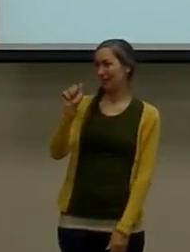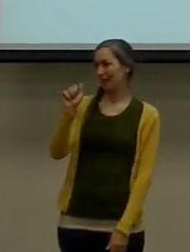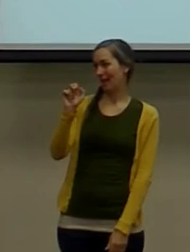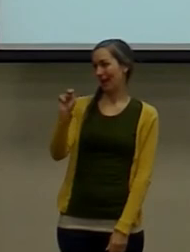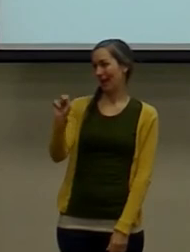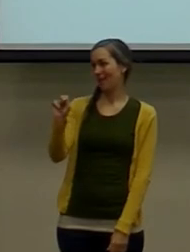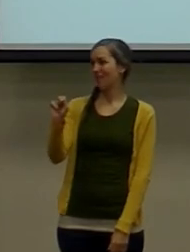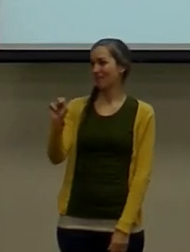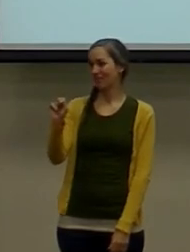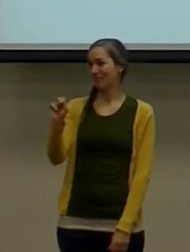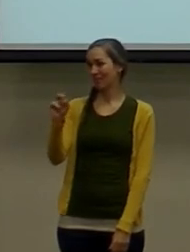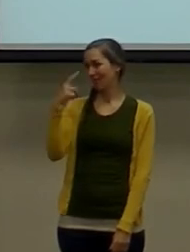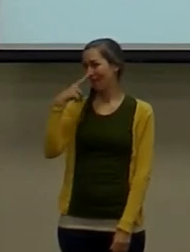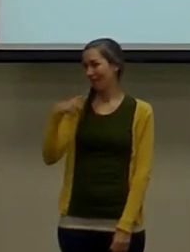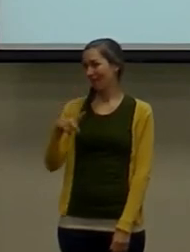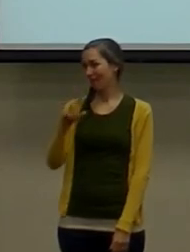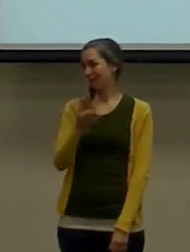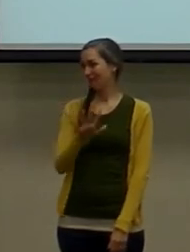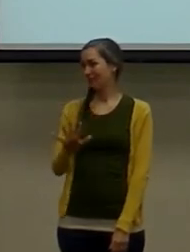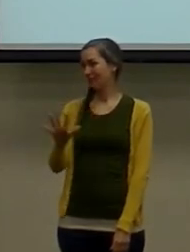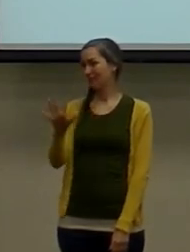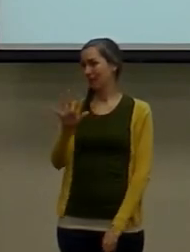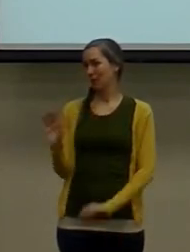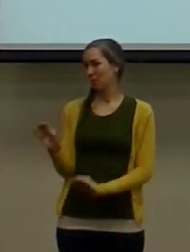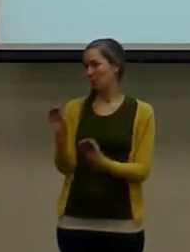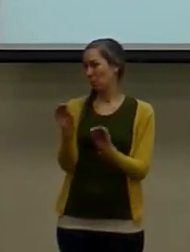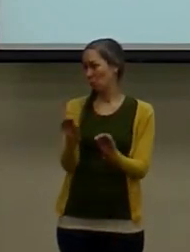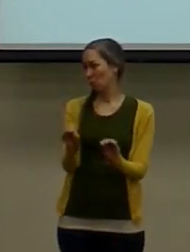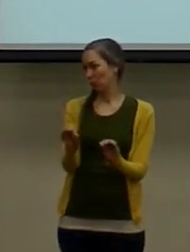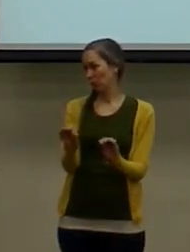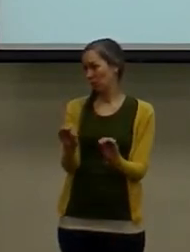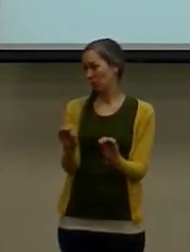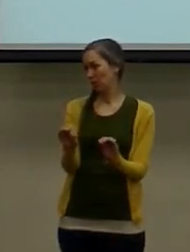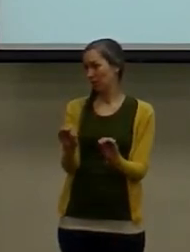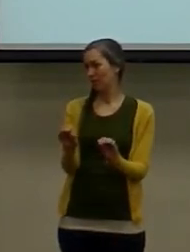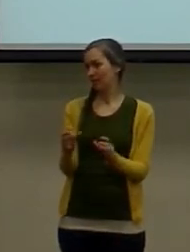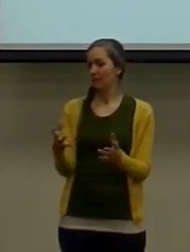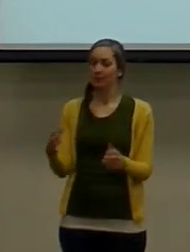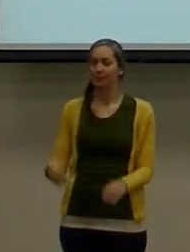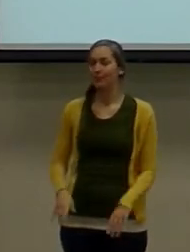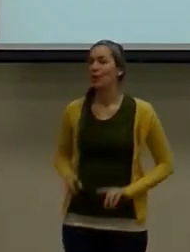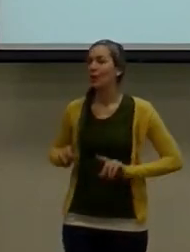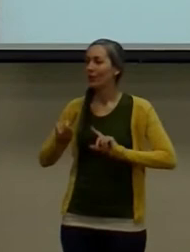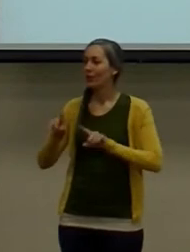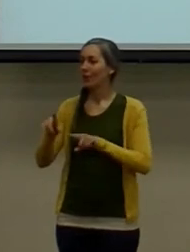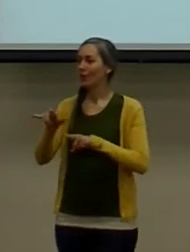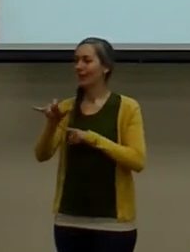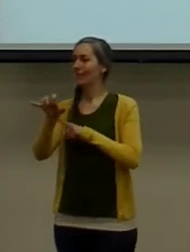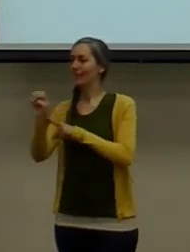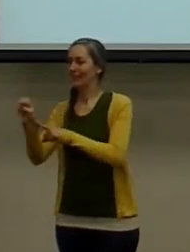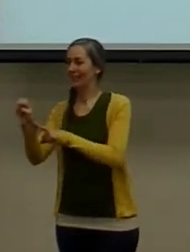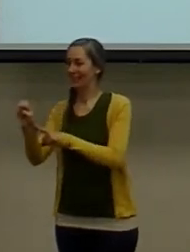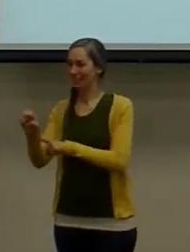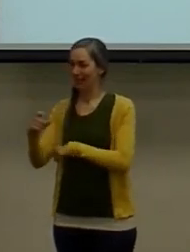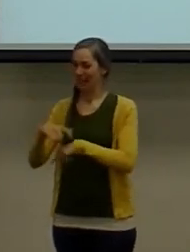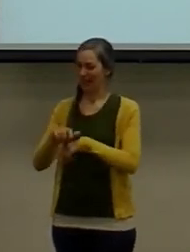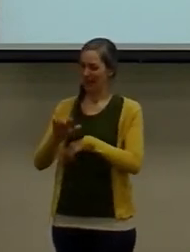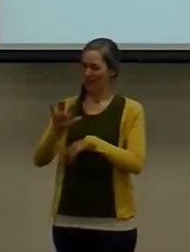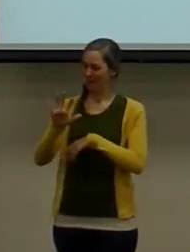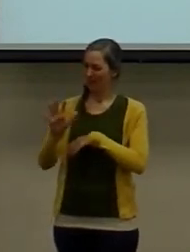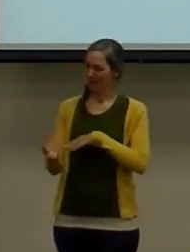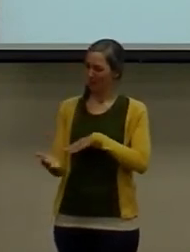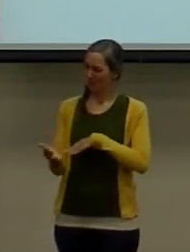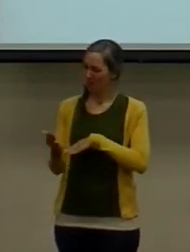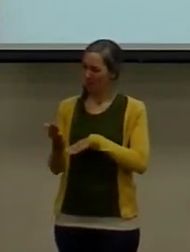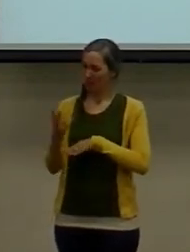Thailand today. But anyway, go ye. At 5 in the morning, you will see